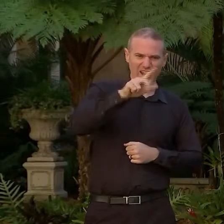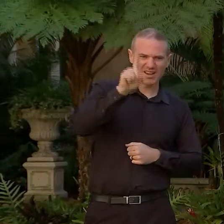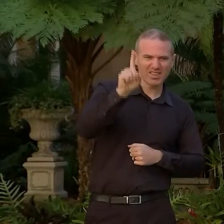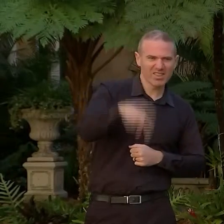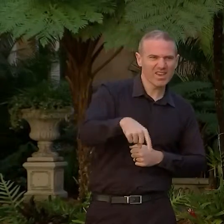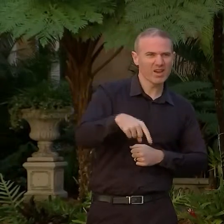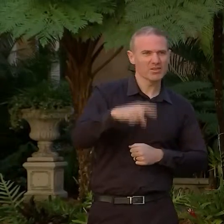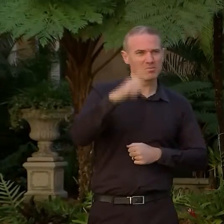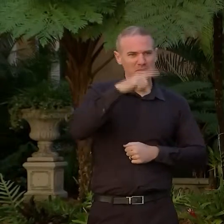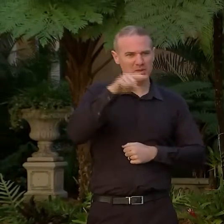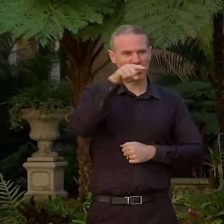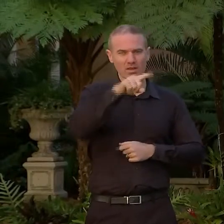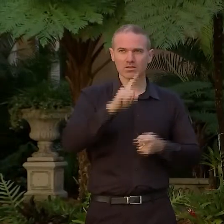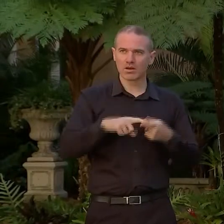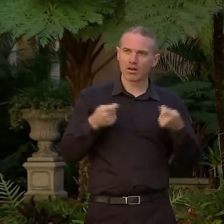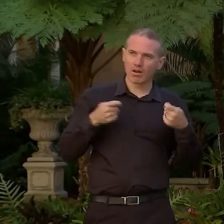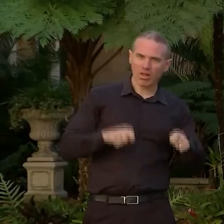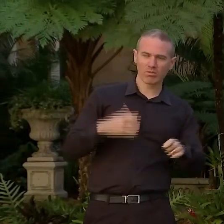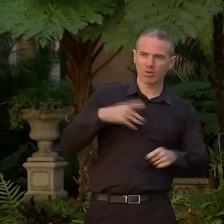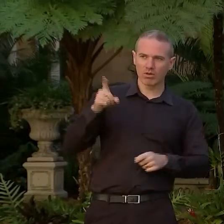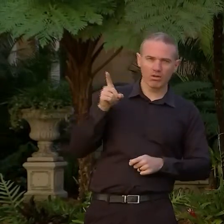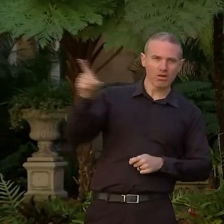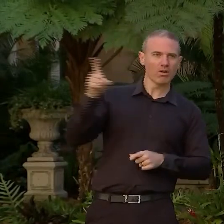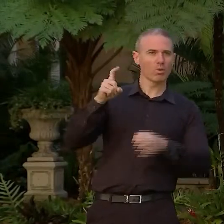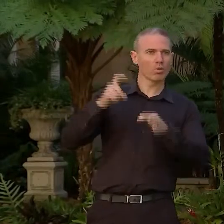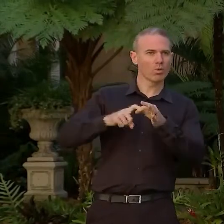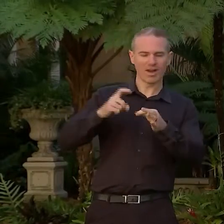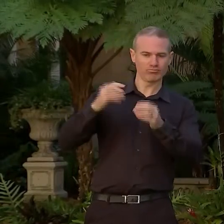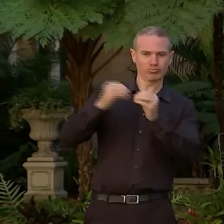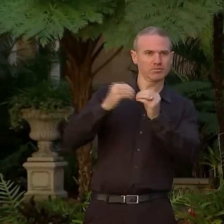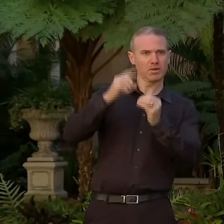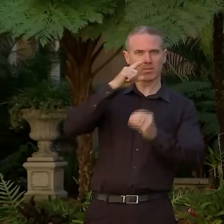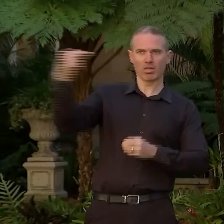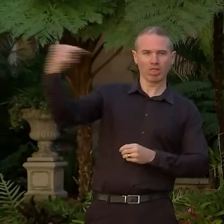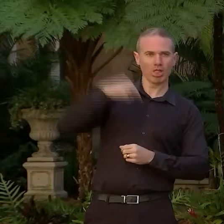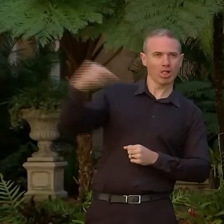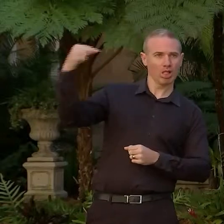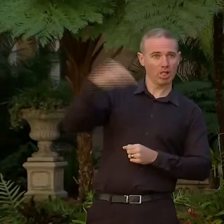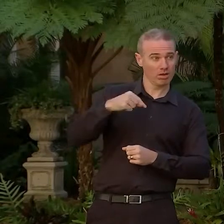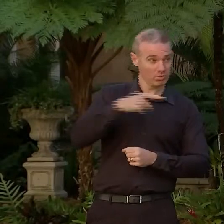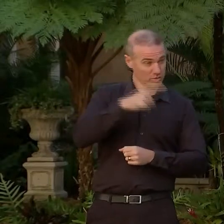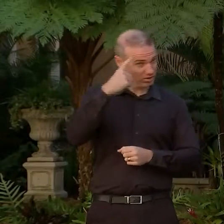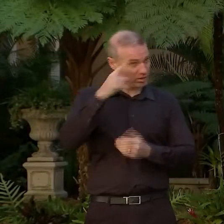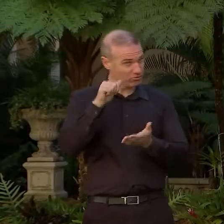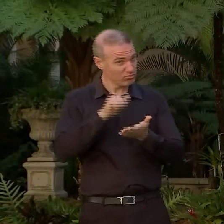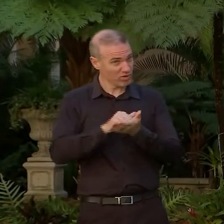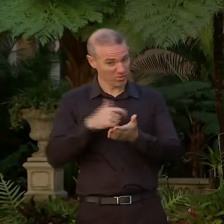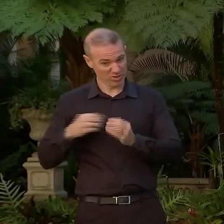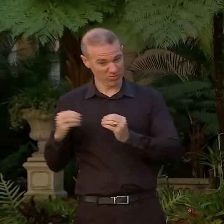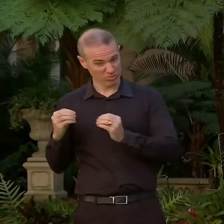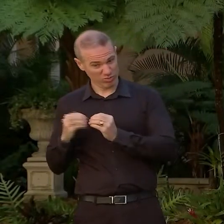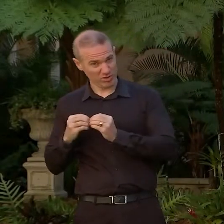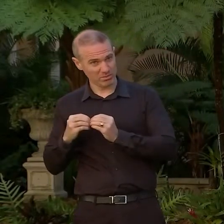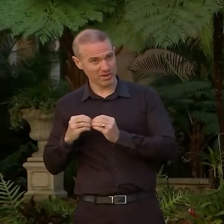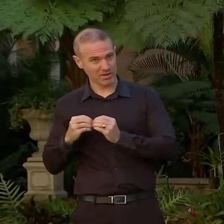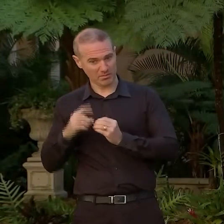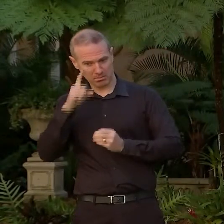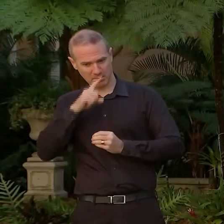It's a quote he gave this morning. Do you think that is the case, that the Gold Coast residents are being punished because Brisbane residents might try and